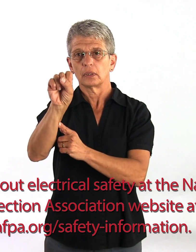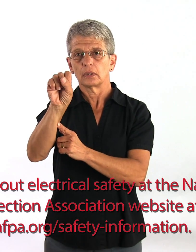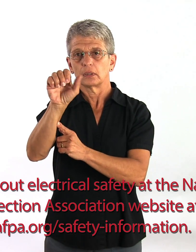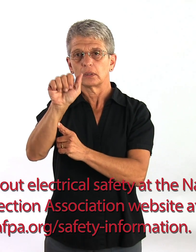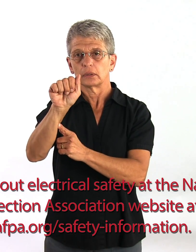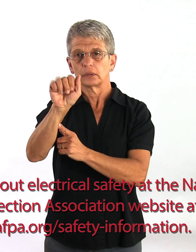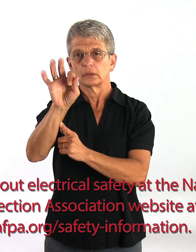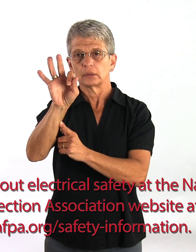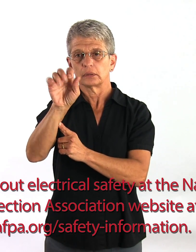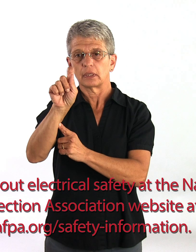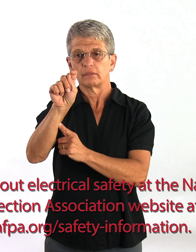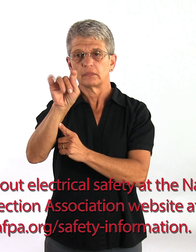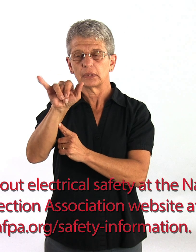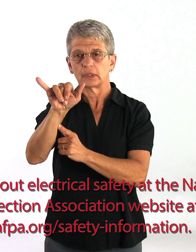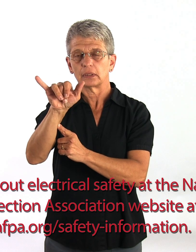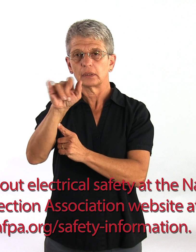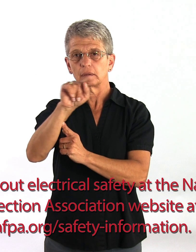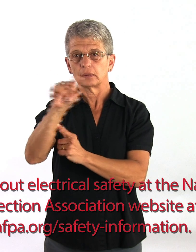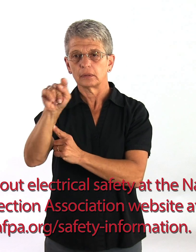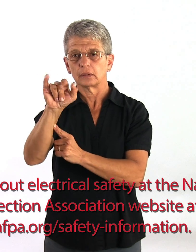safety dash information.